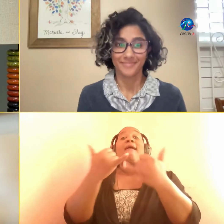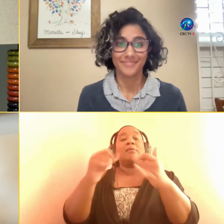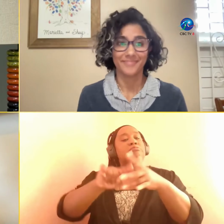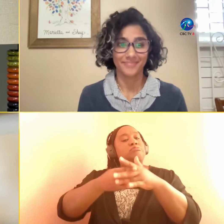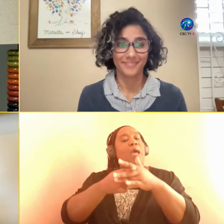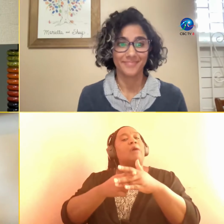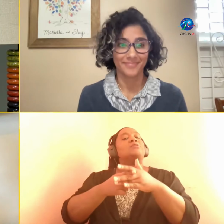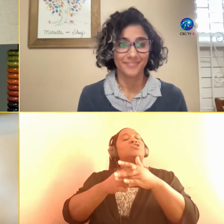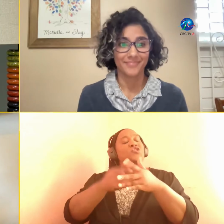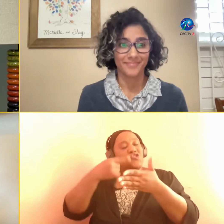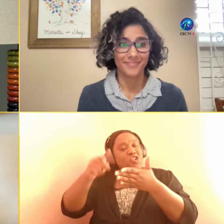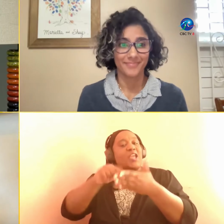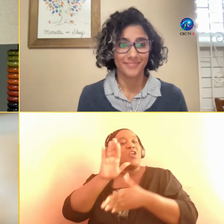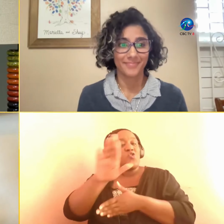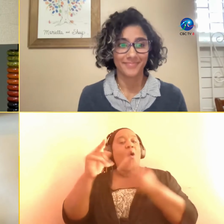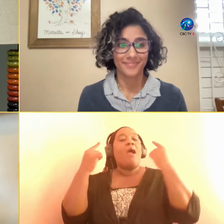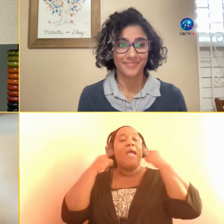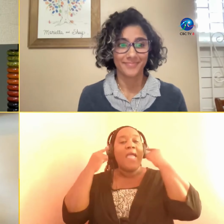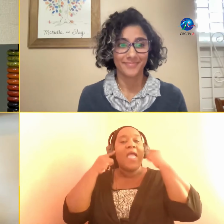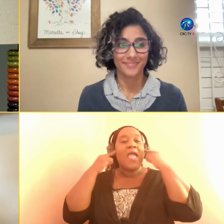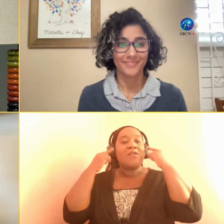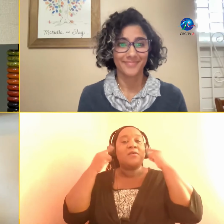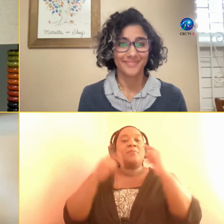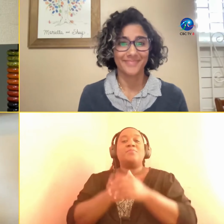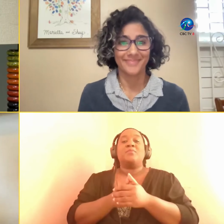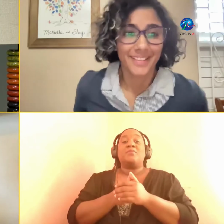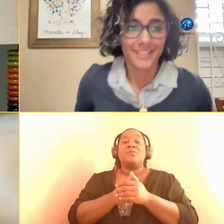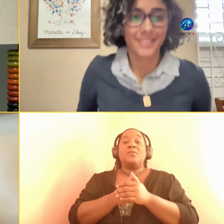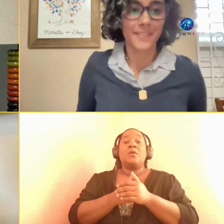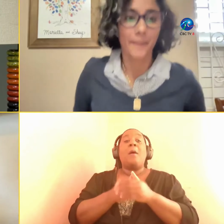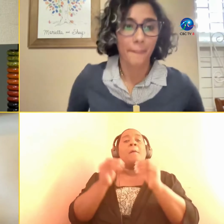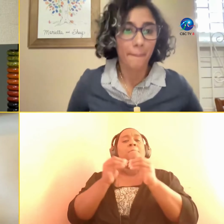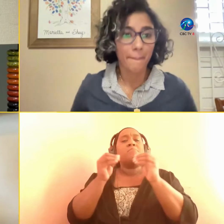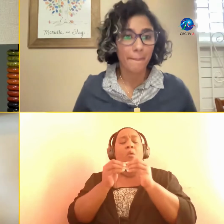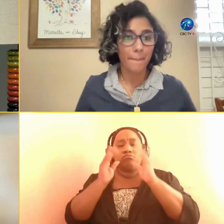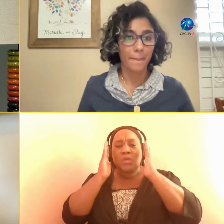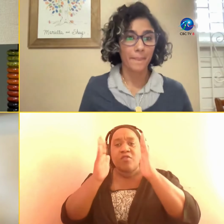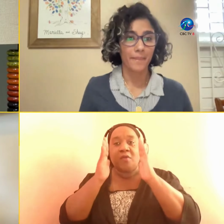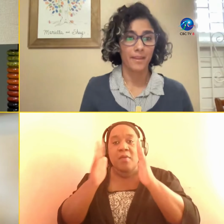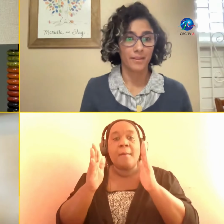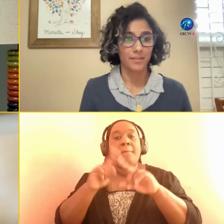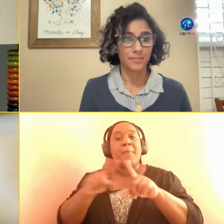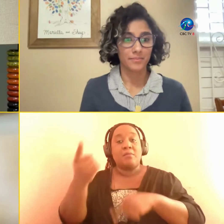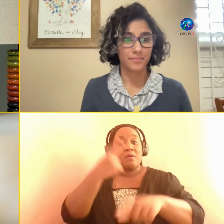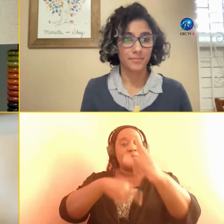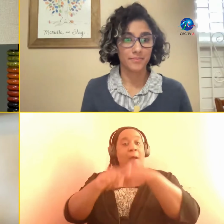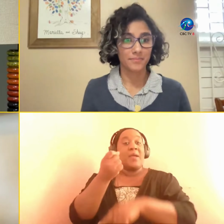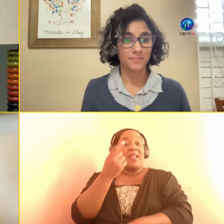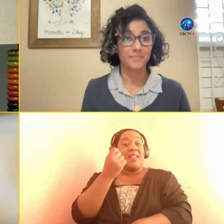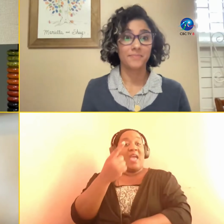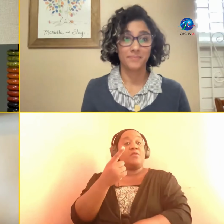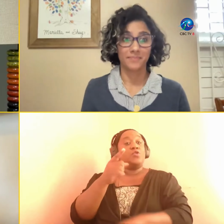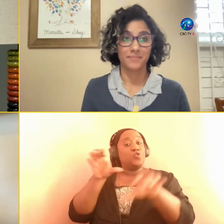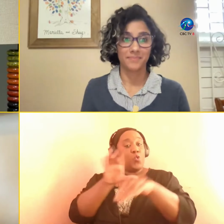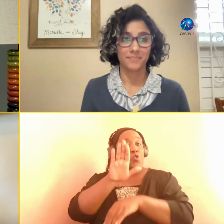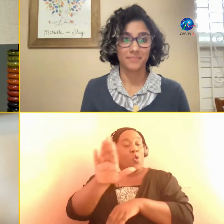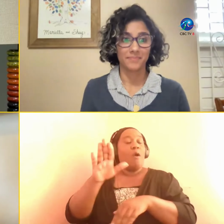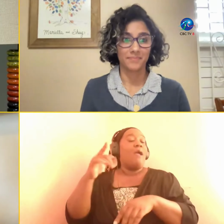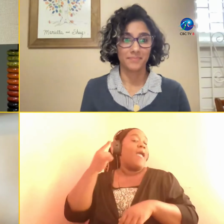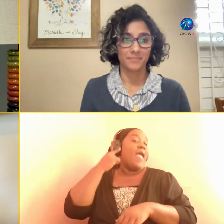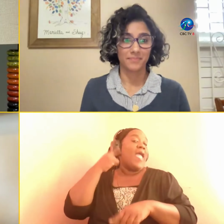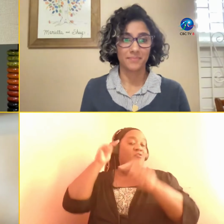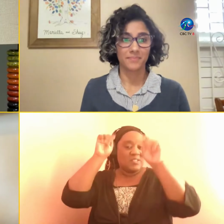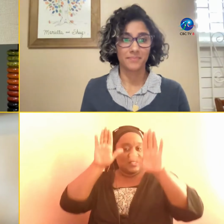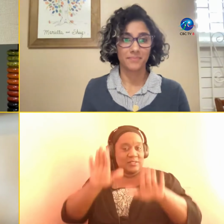World Hearing Day. And we want you to start today paying greater attention, but come on the 11th and have your hearing test done. And maybe